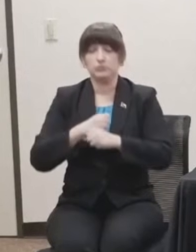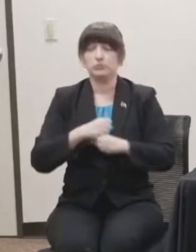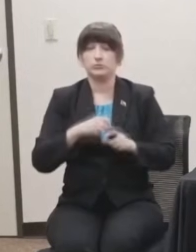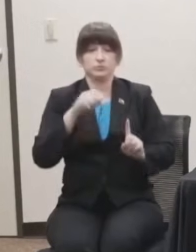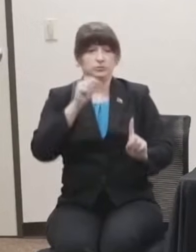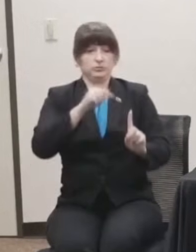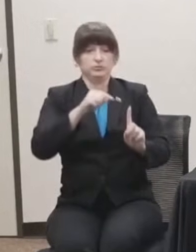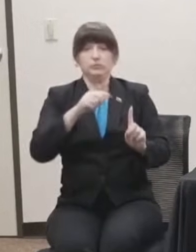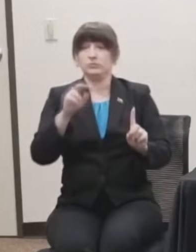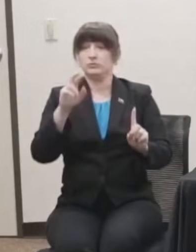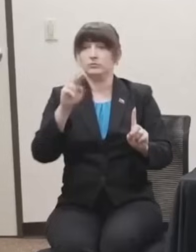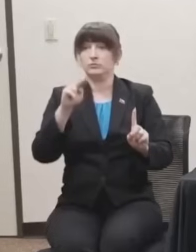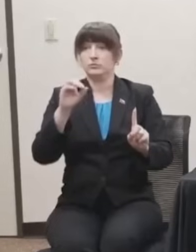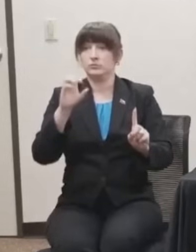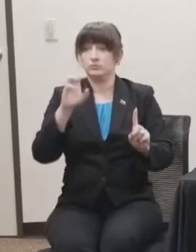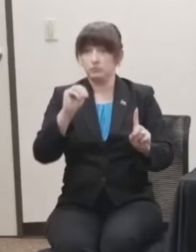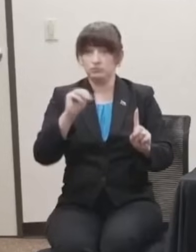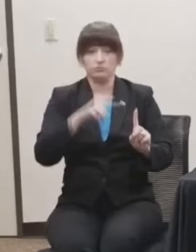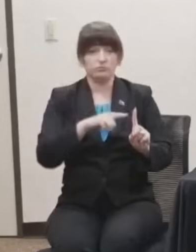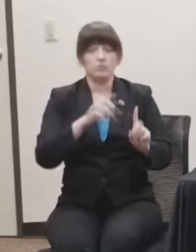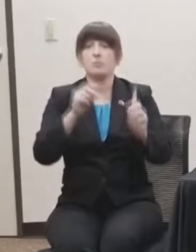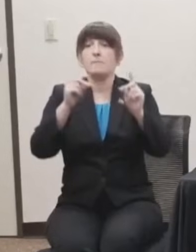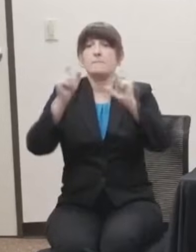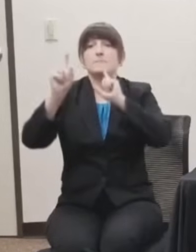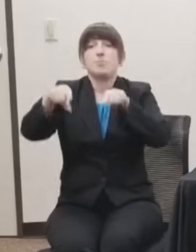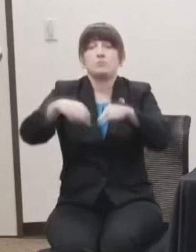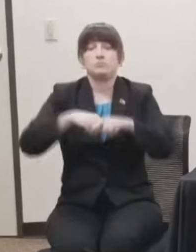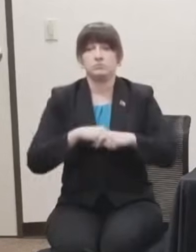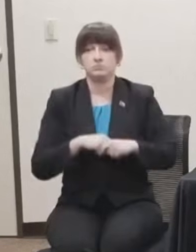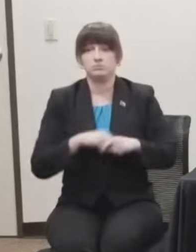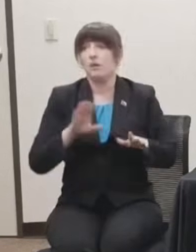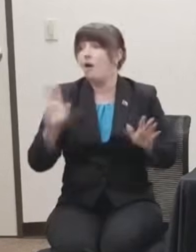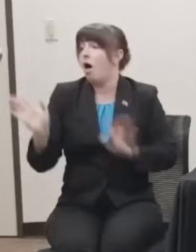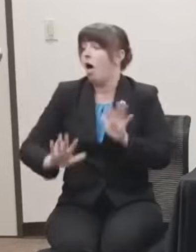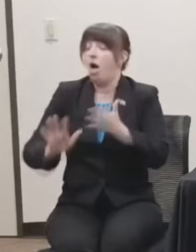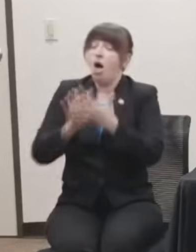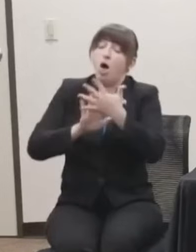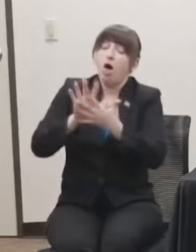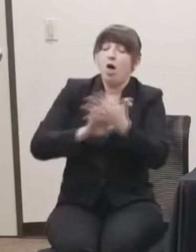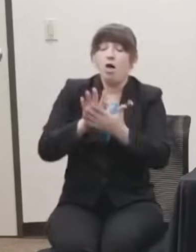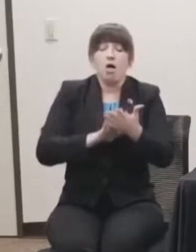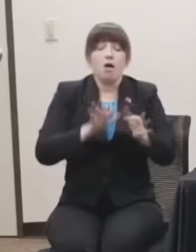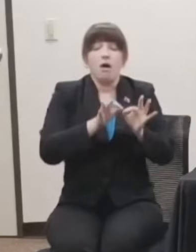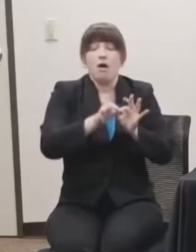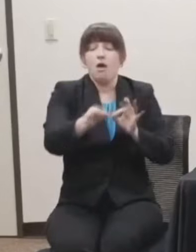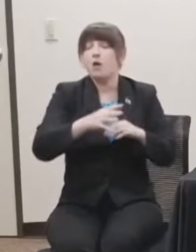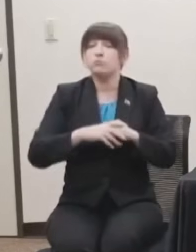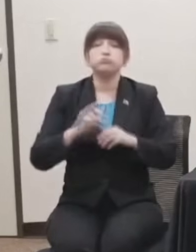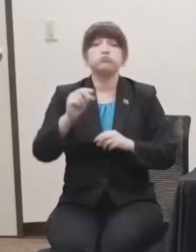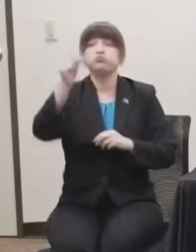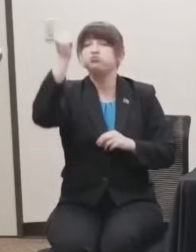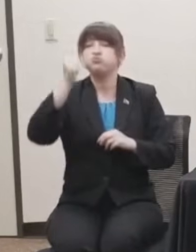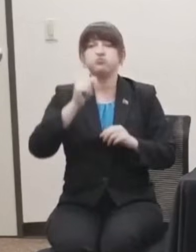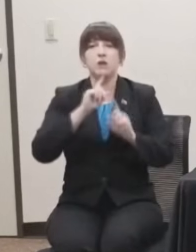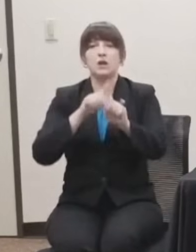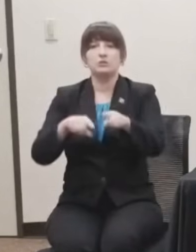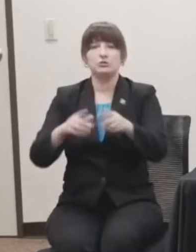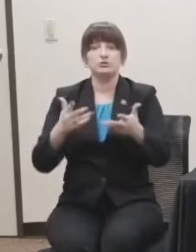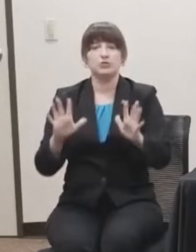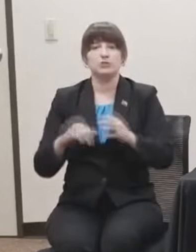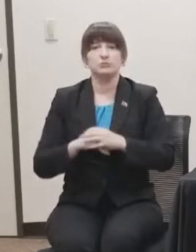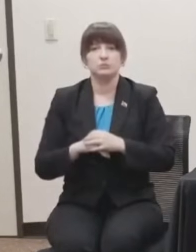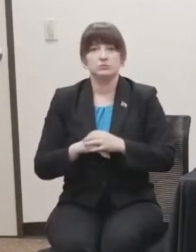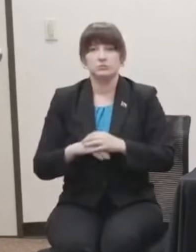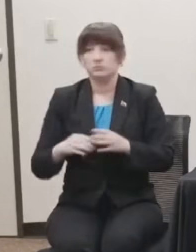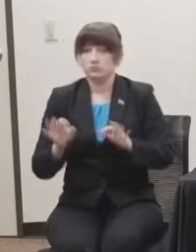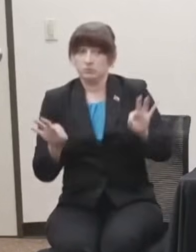didn't wait to get back to us. She was able to, in a matter of minutes, get answers to very important